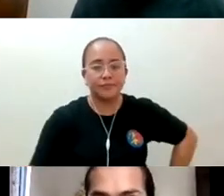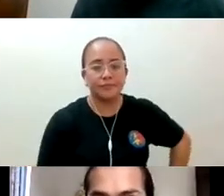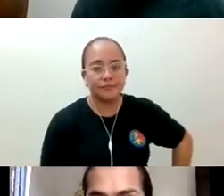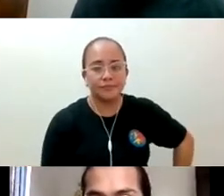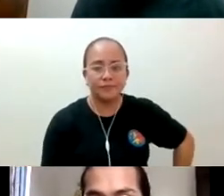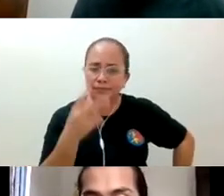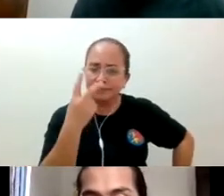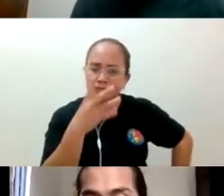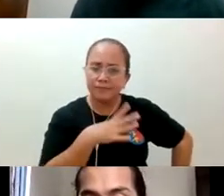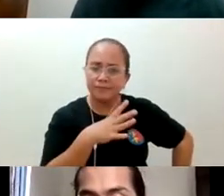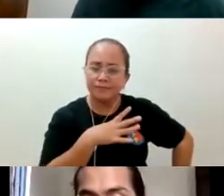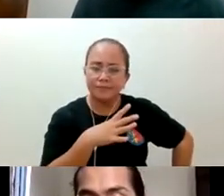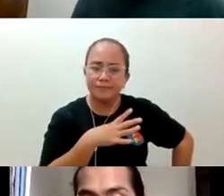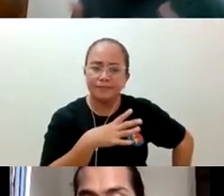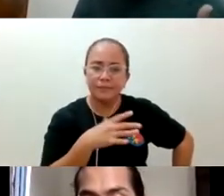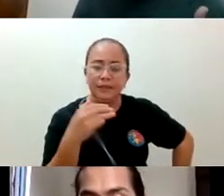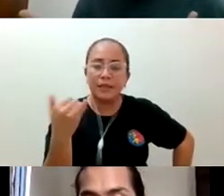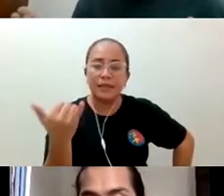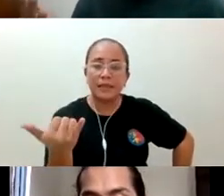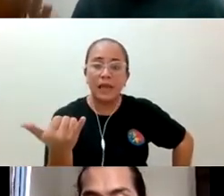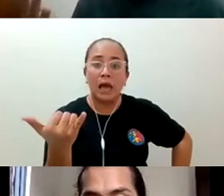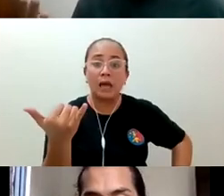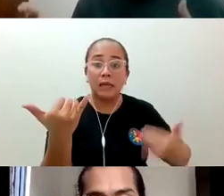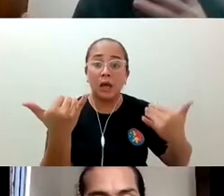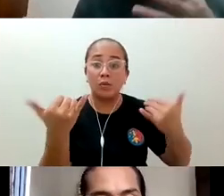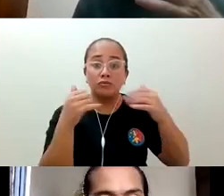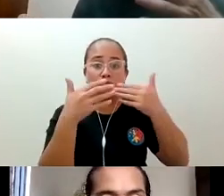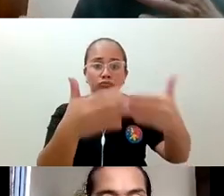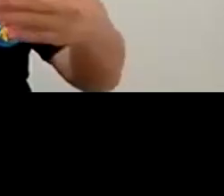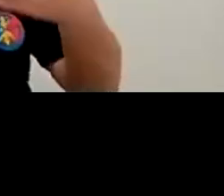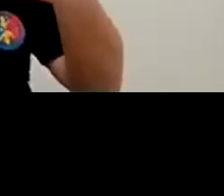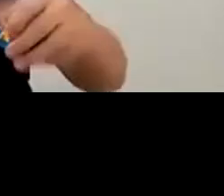Looks fine. So now work on the